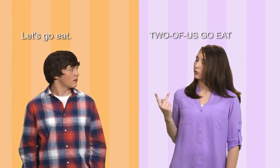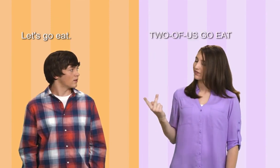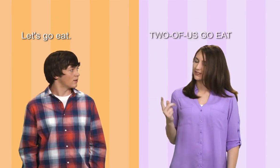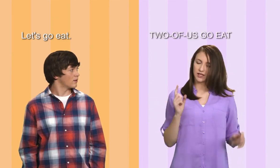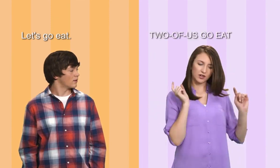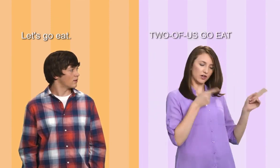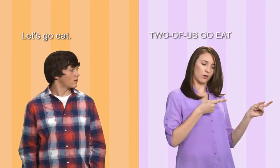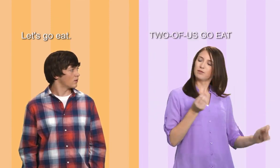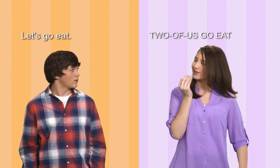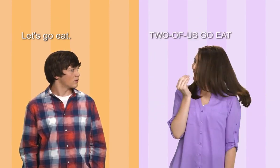of us go eat.